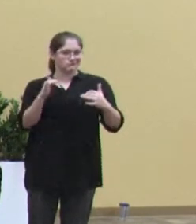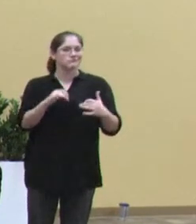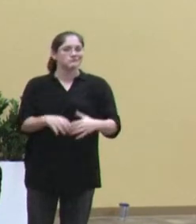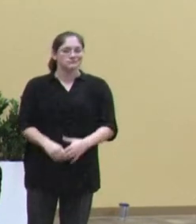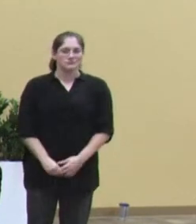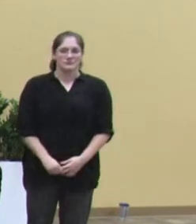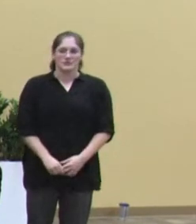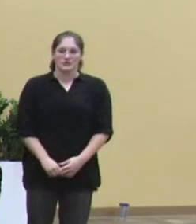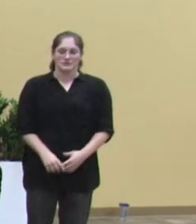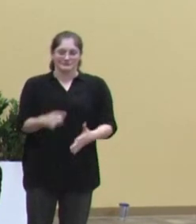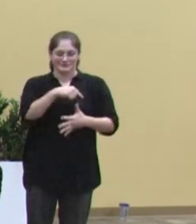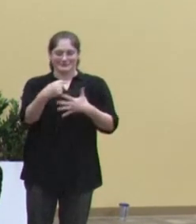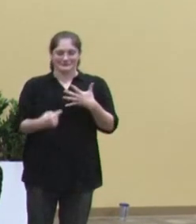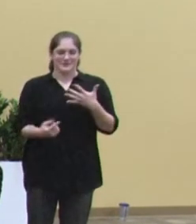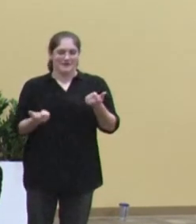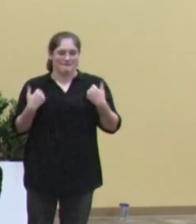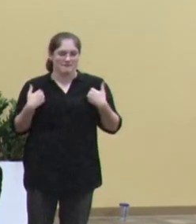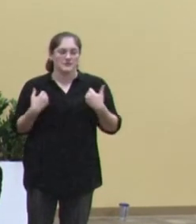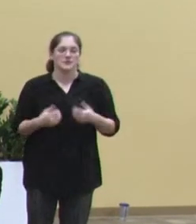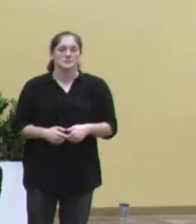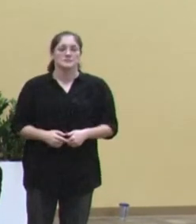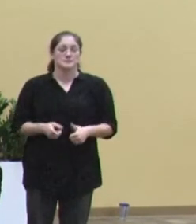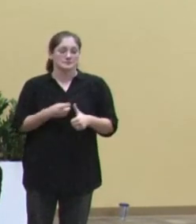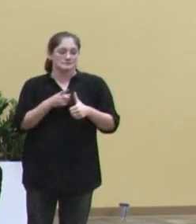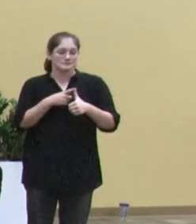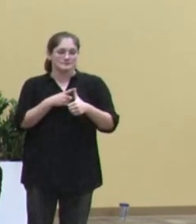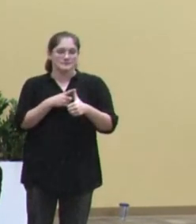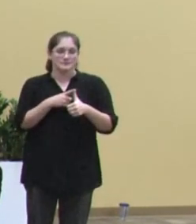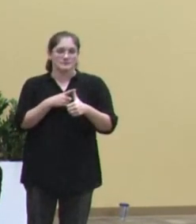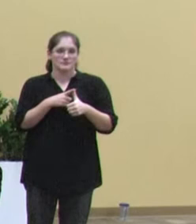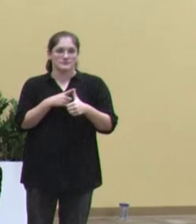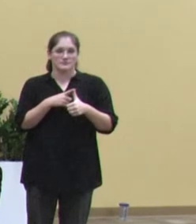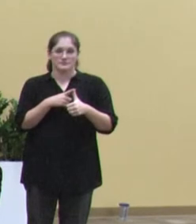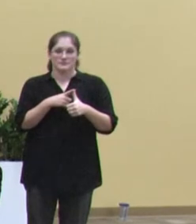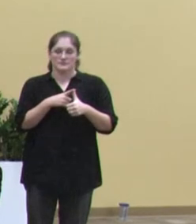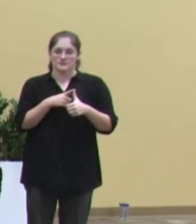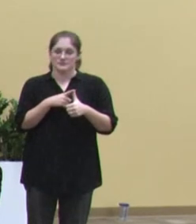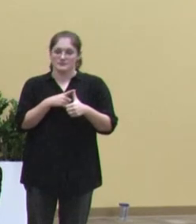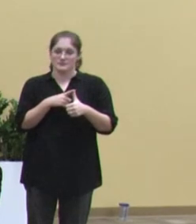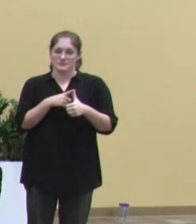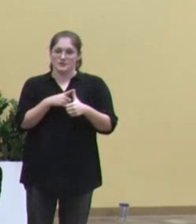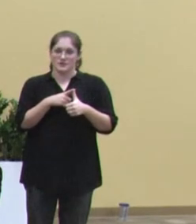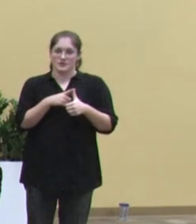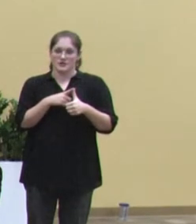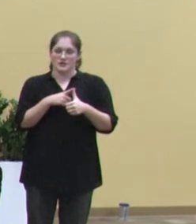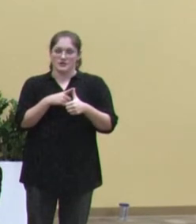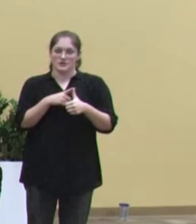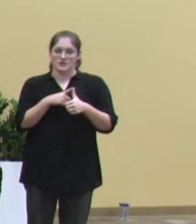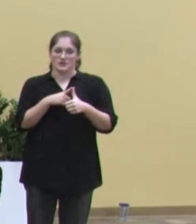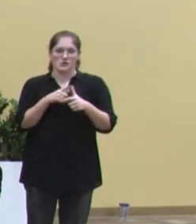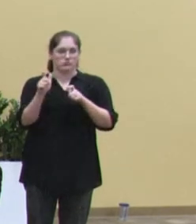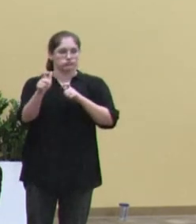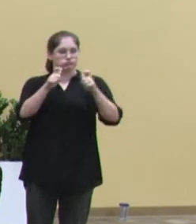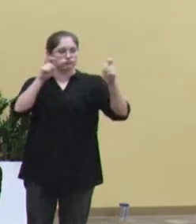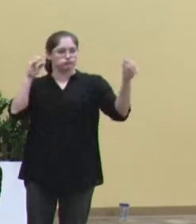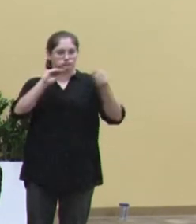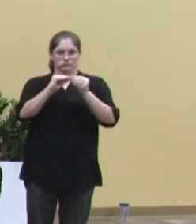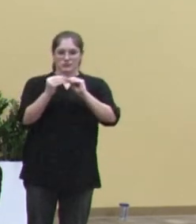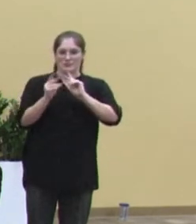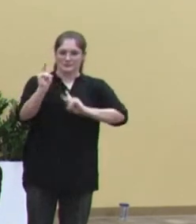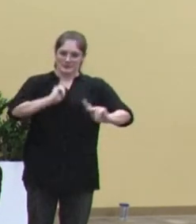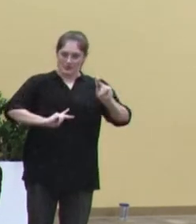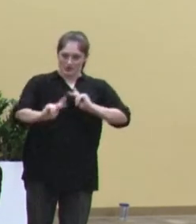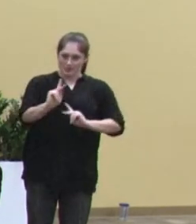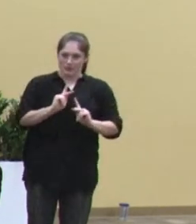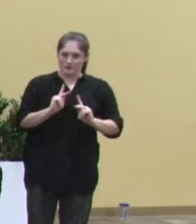reasons. One, primary is this tremendous demographic shift.